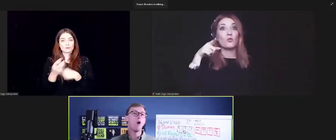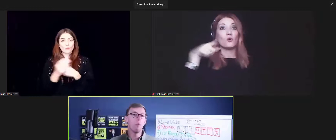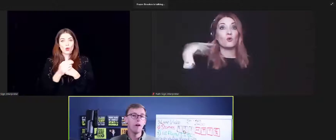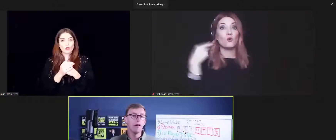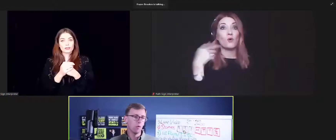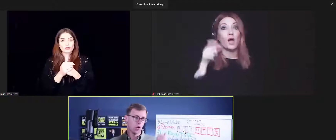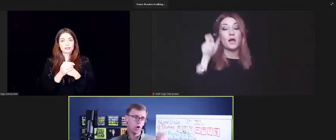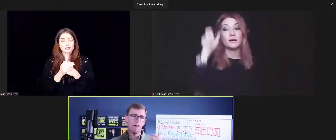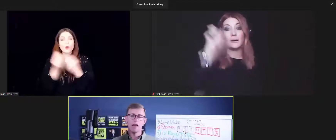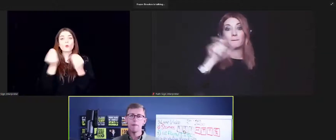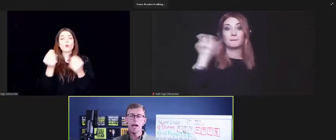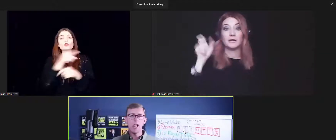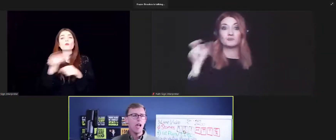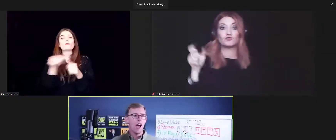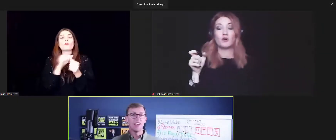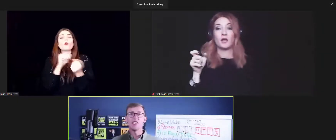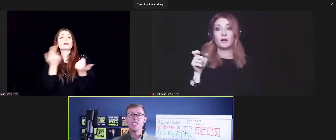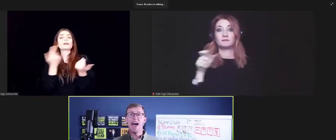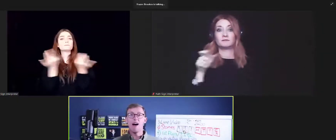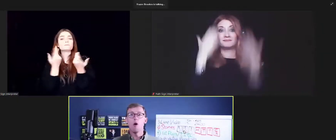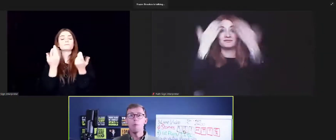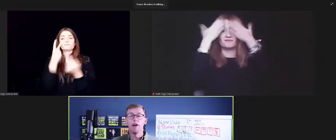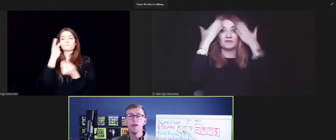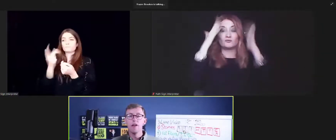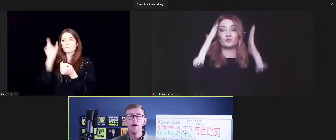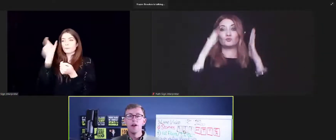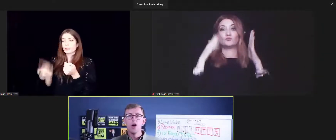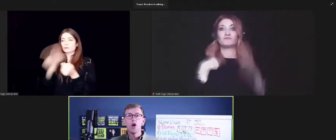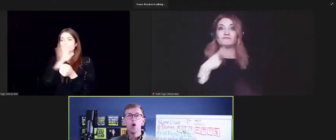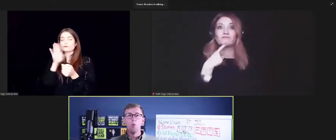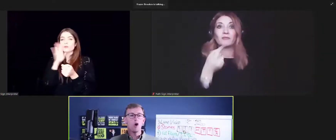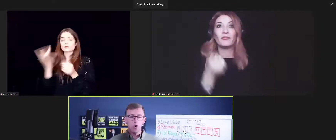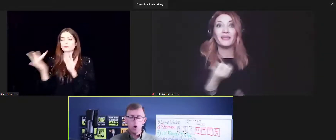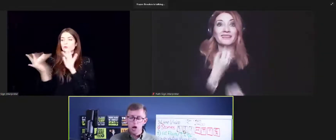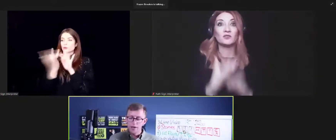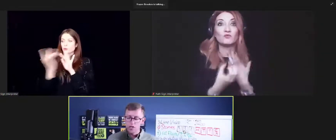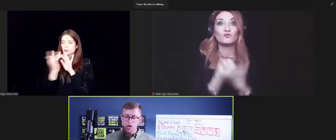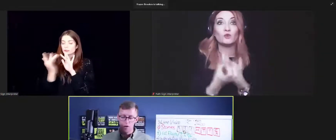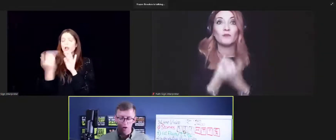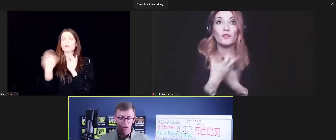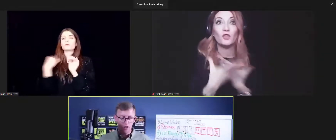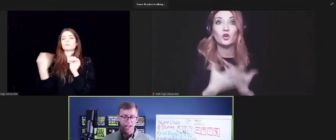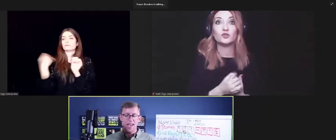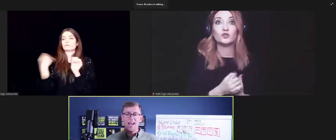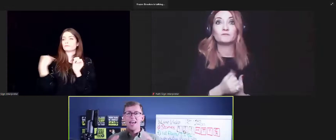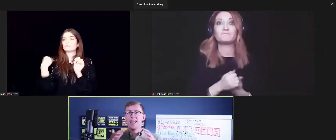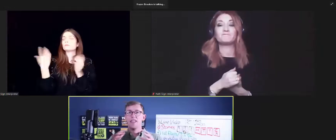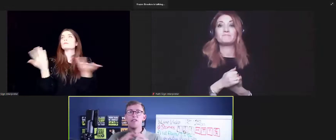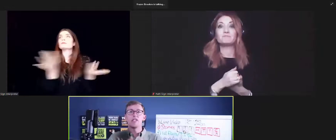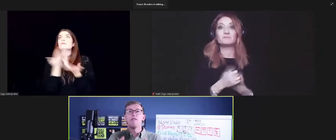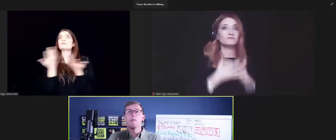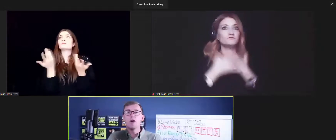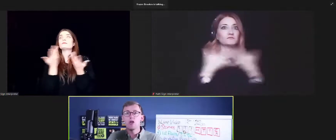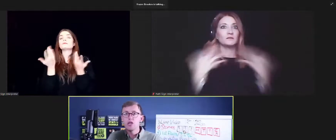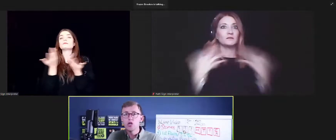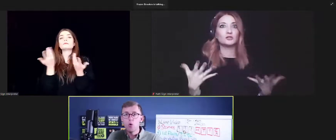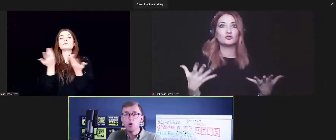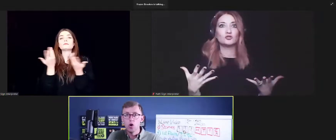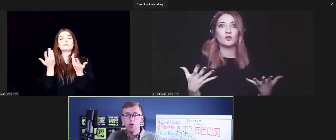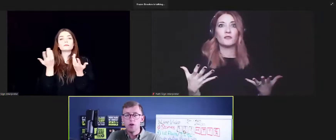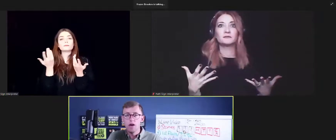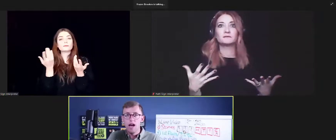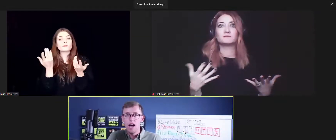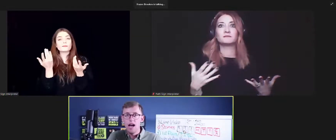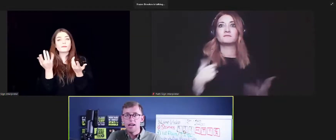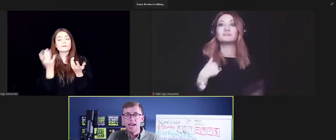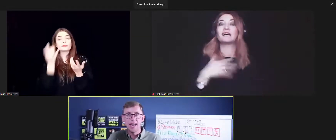you open? We'll talk about that in a minute. And they say, yeah, I'm open. What you're going to do is you're going to say, this information is so